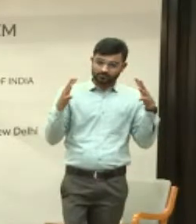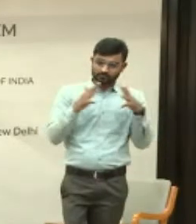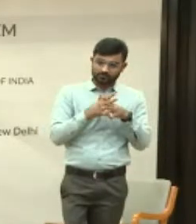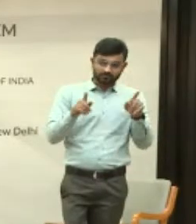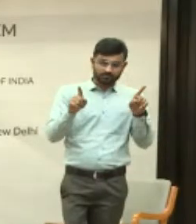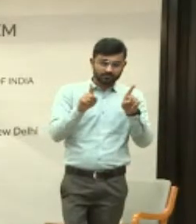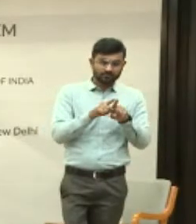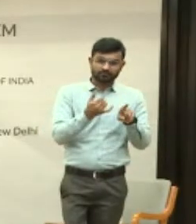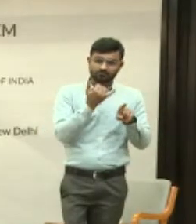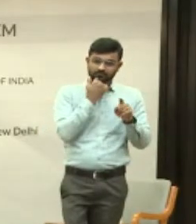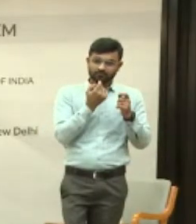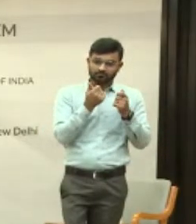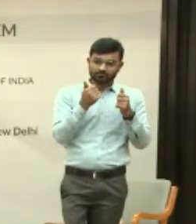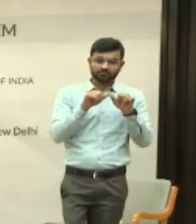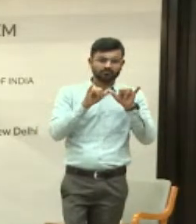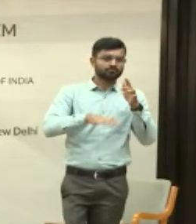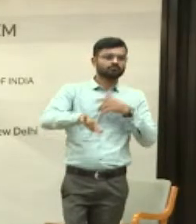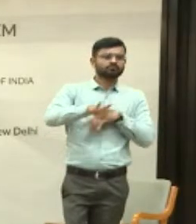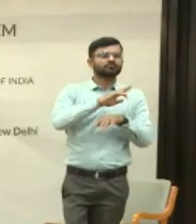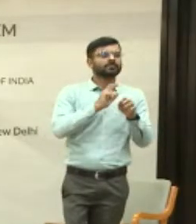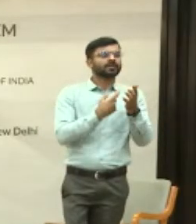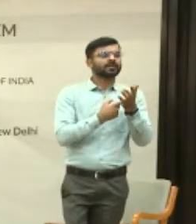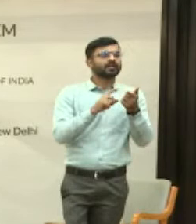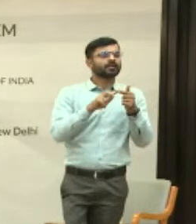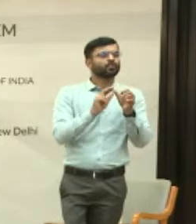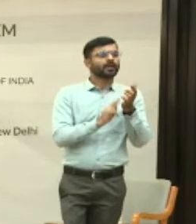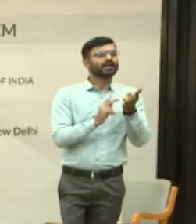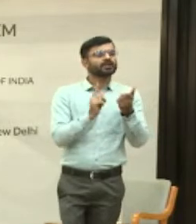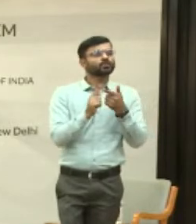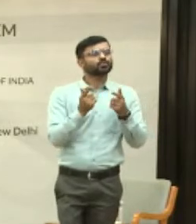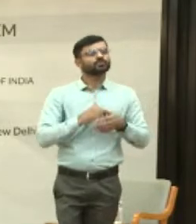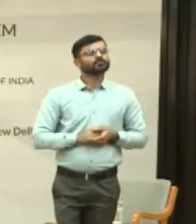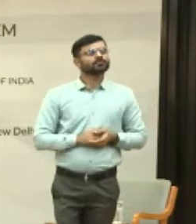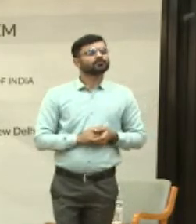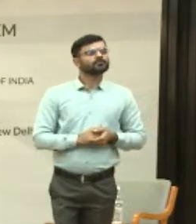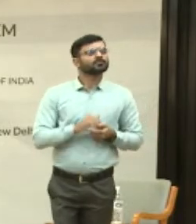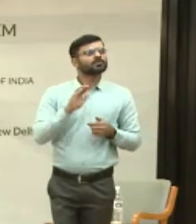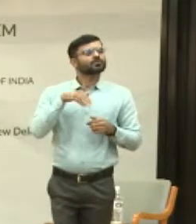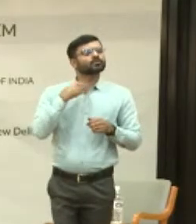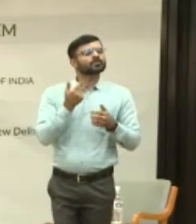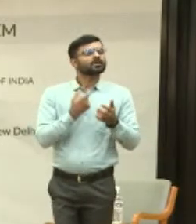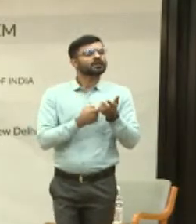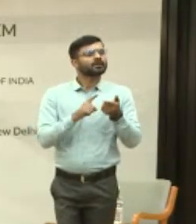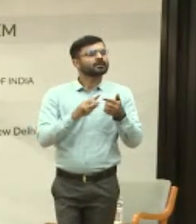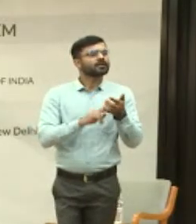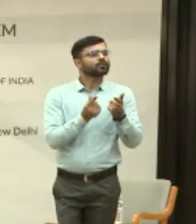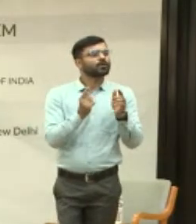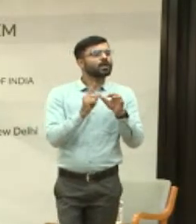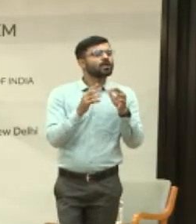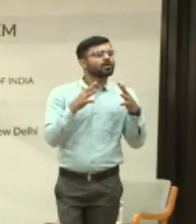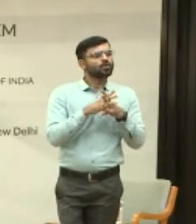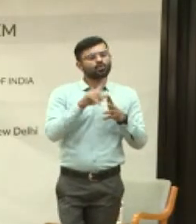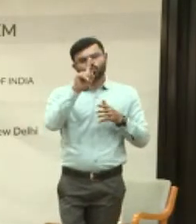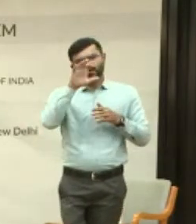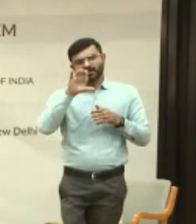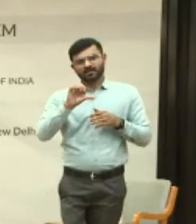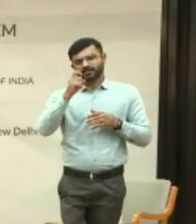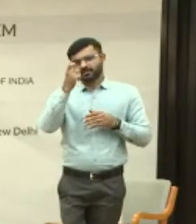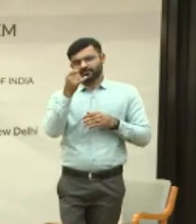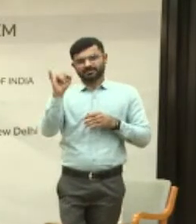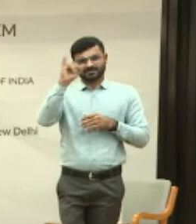as default of land revenue. And what do the land revenue laws of the 1870s